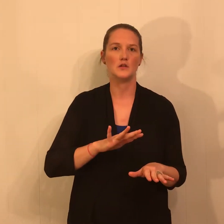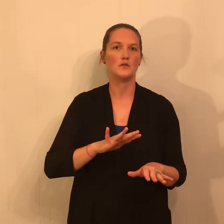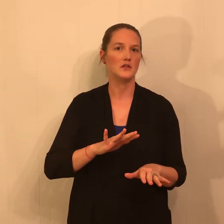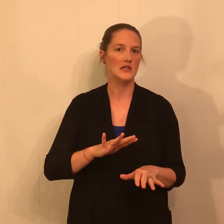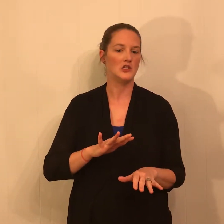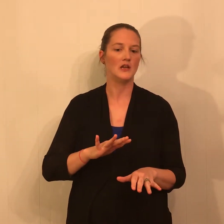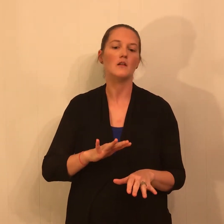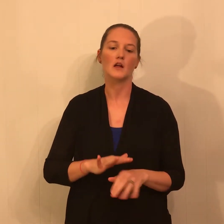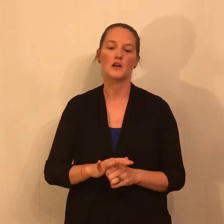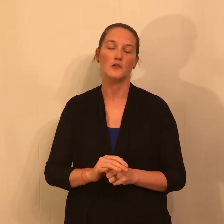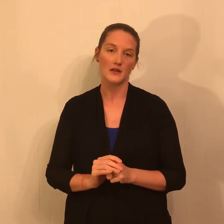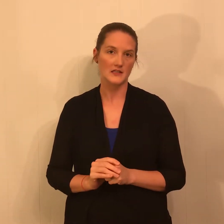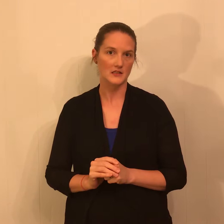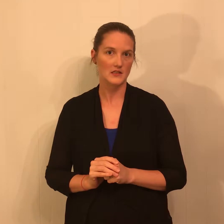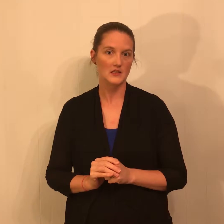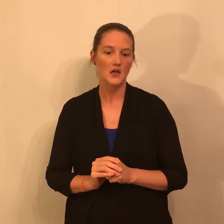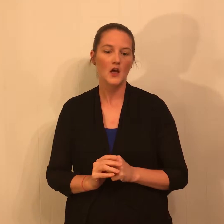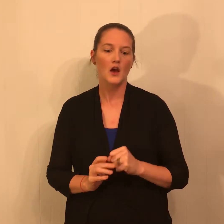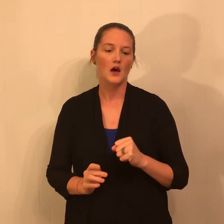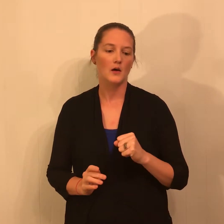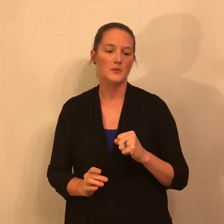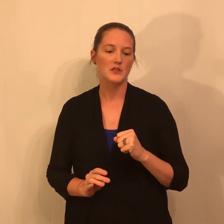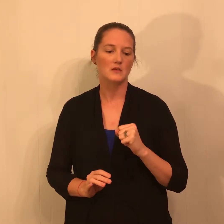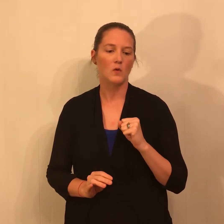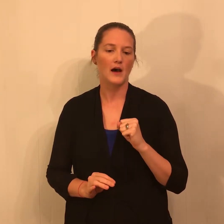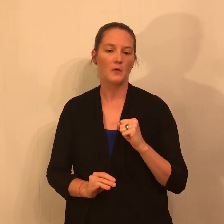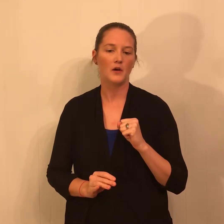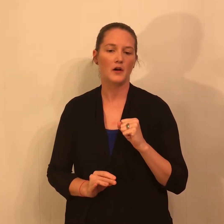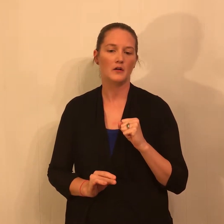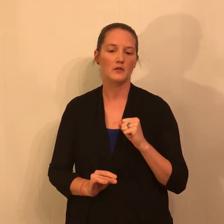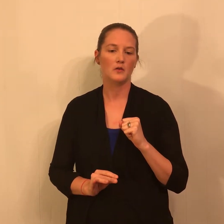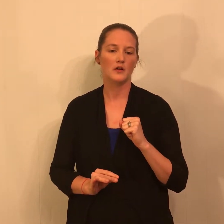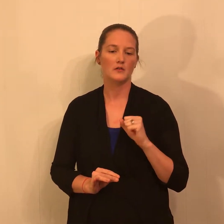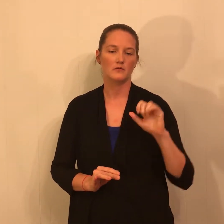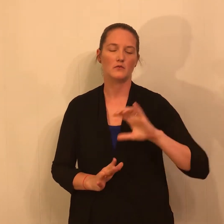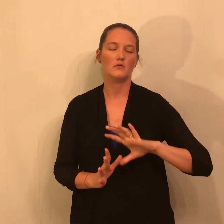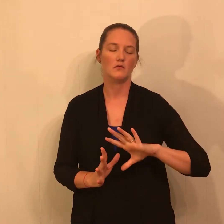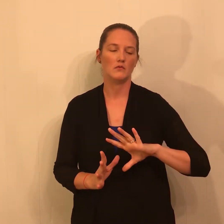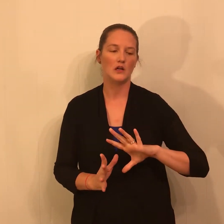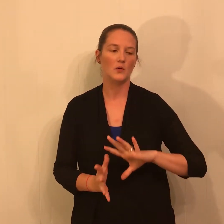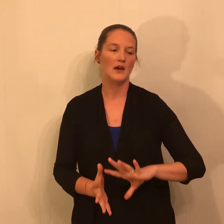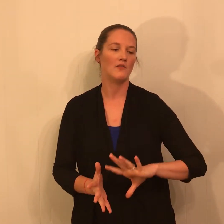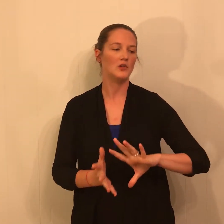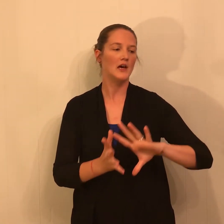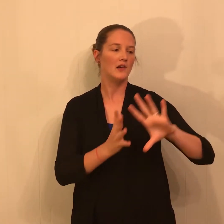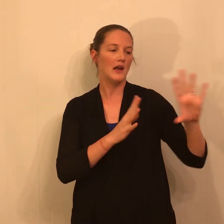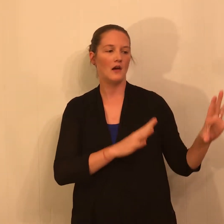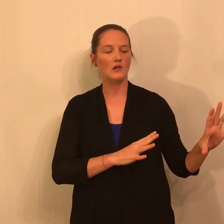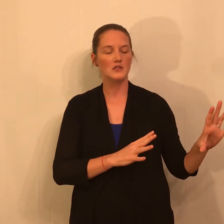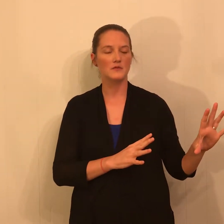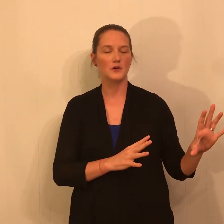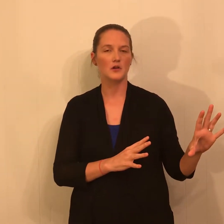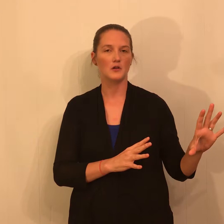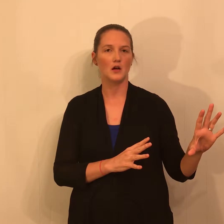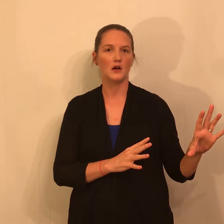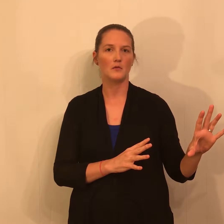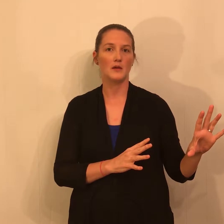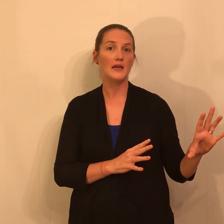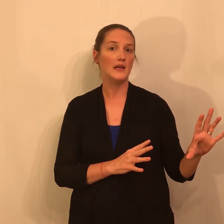for teaching a lot of your lessons. So that's why we're gonna. I know we have a lot of nouns for eating